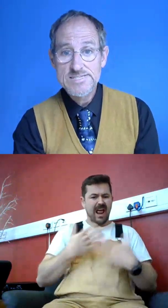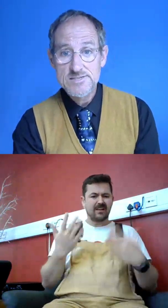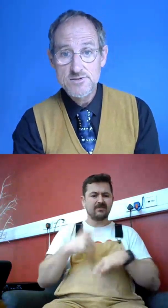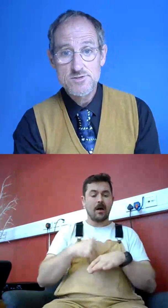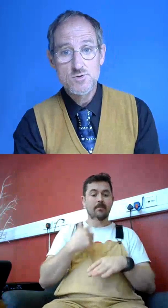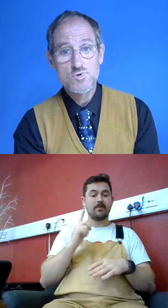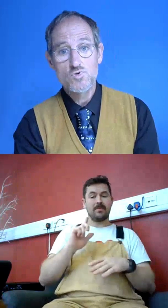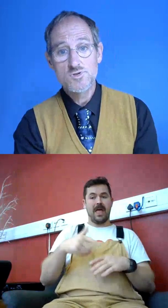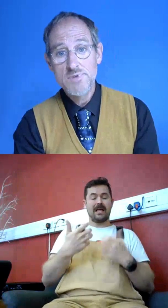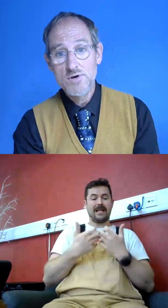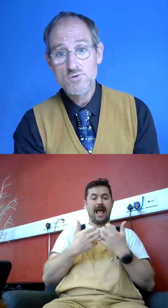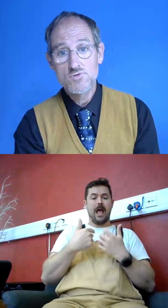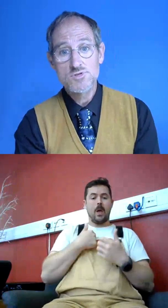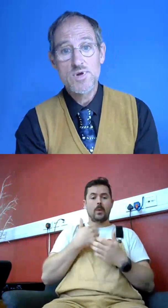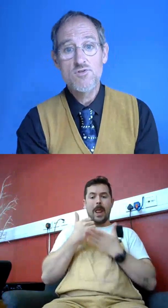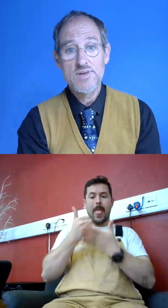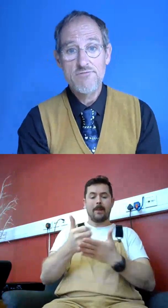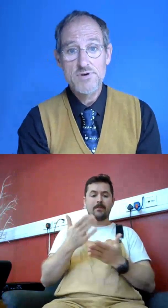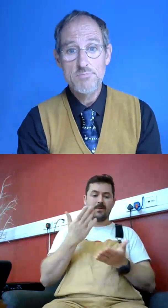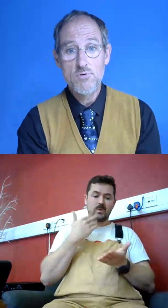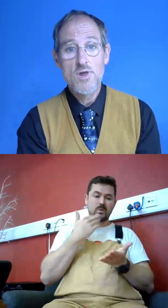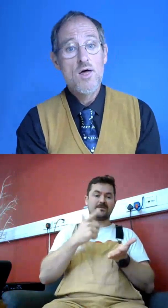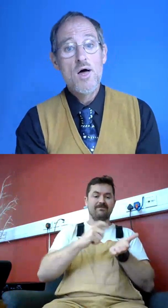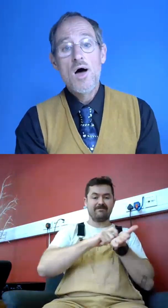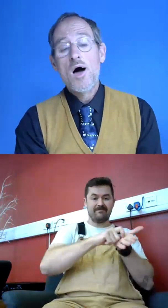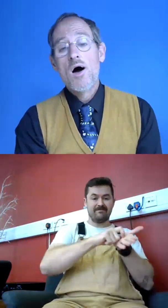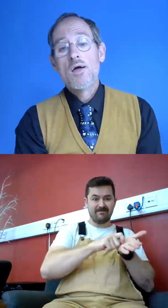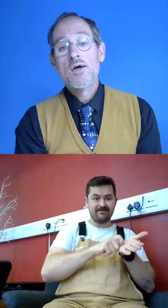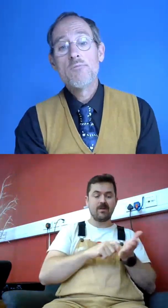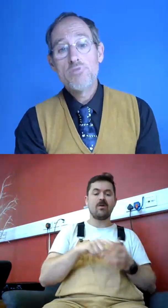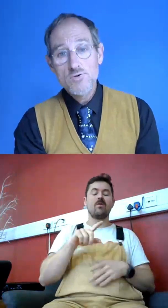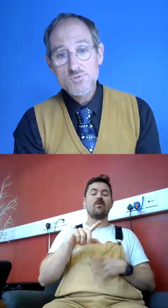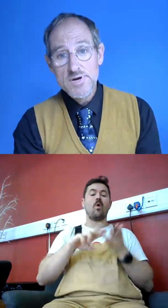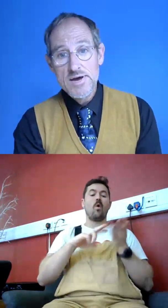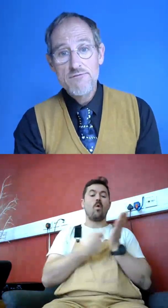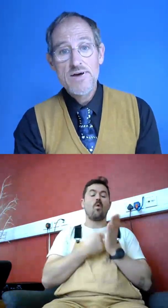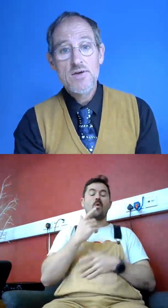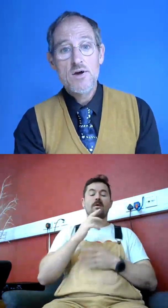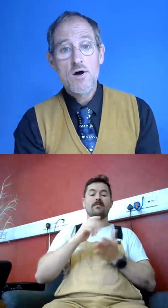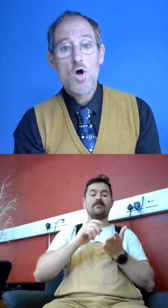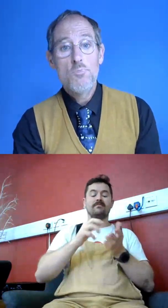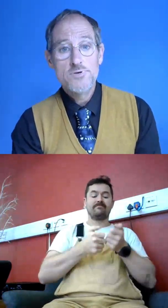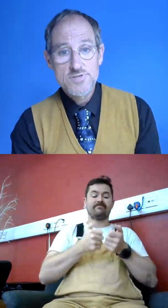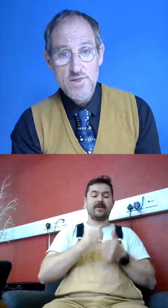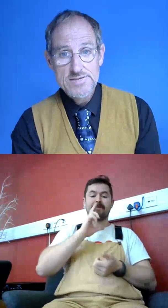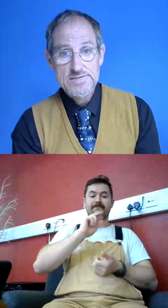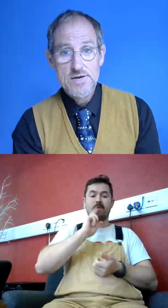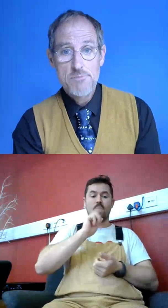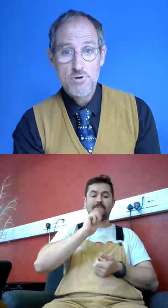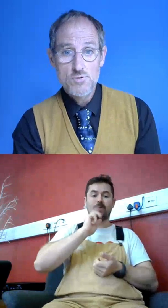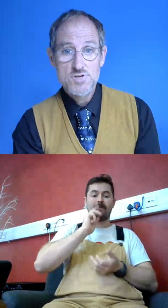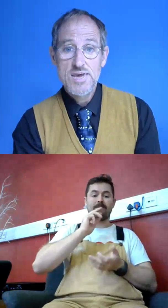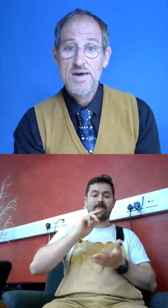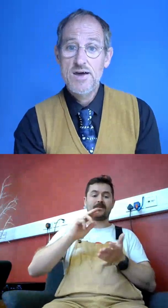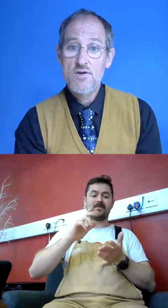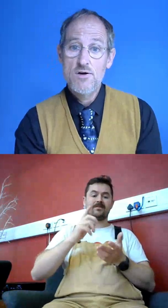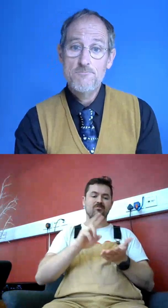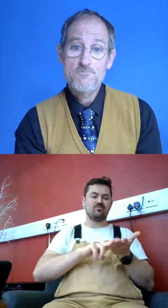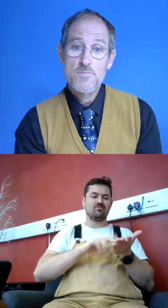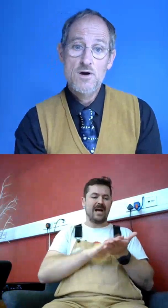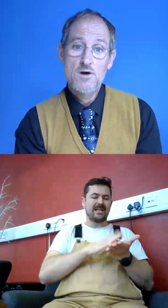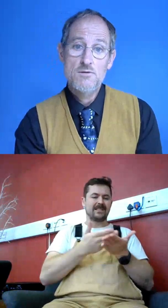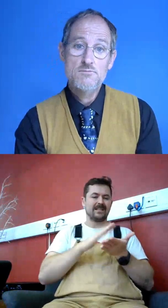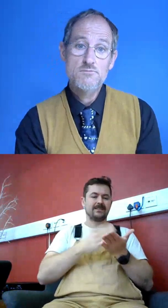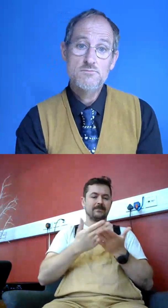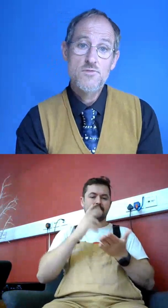frightened, resistant to talk to me or talk to any other deaf people can approach me. I'm very open to that approach. They can